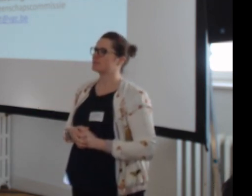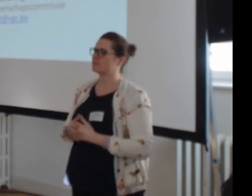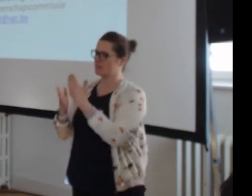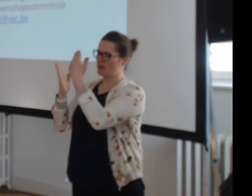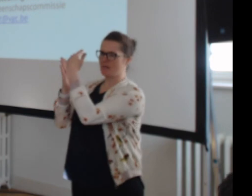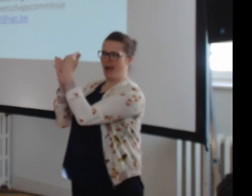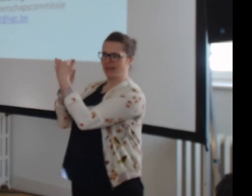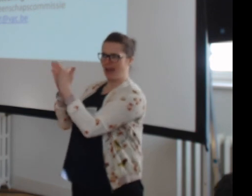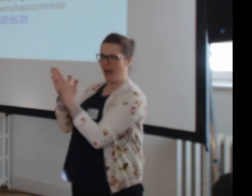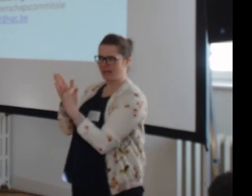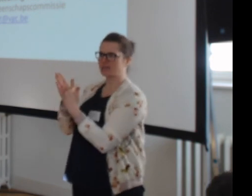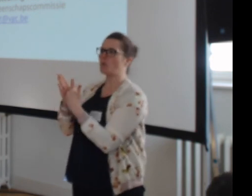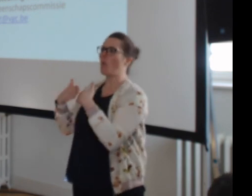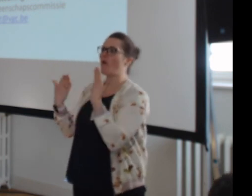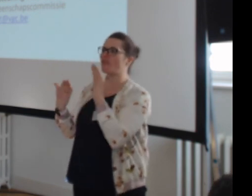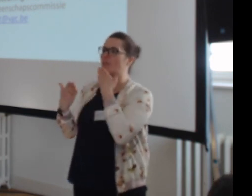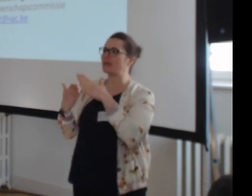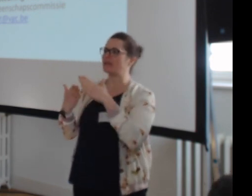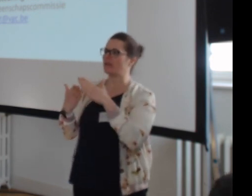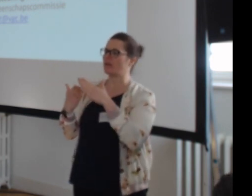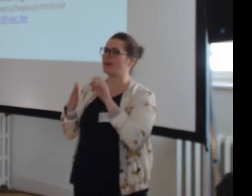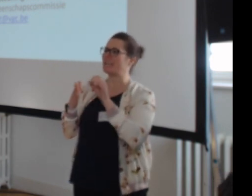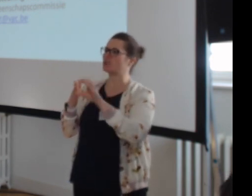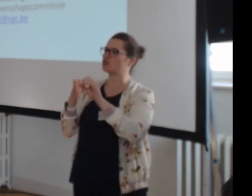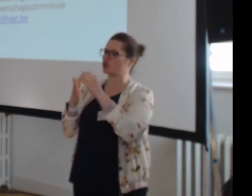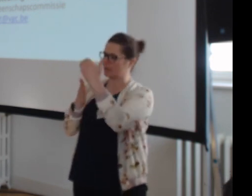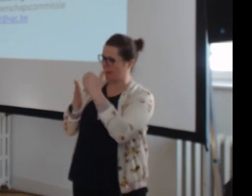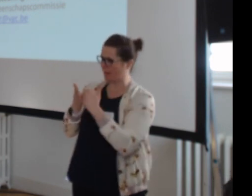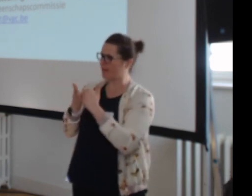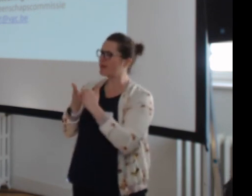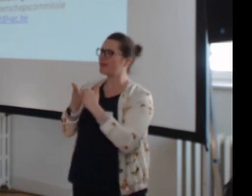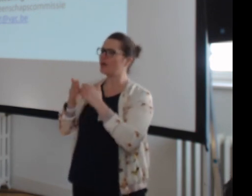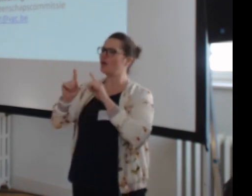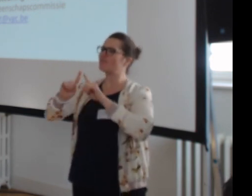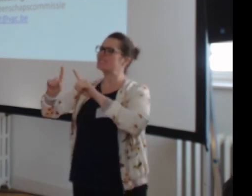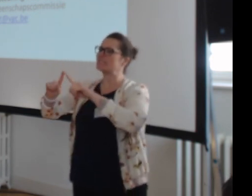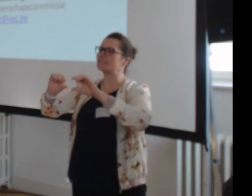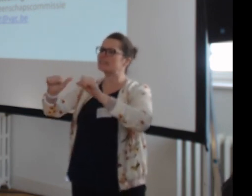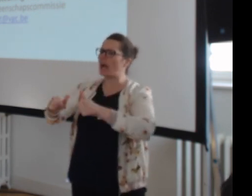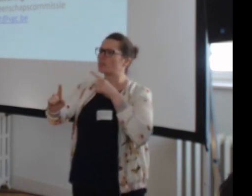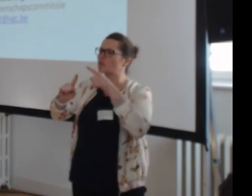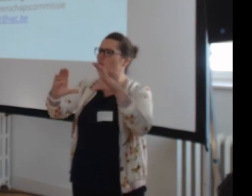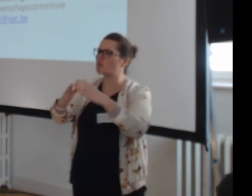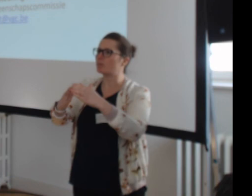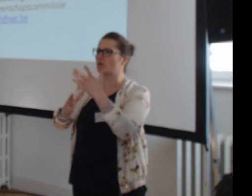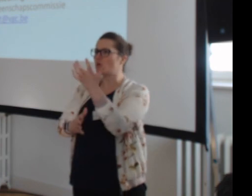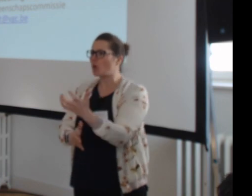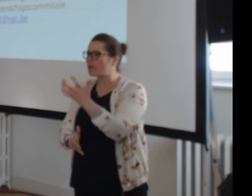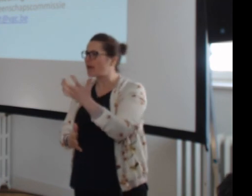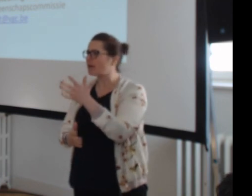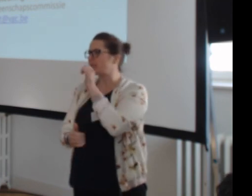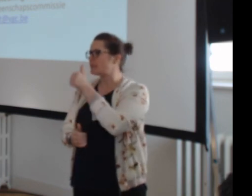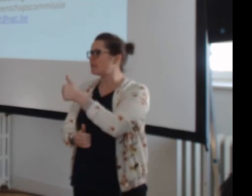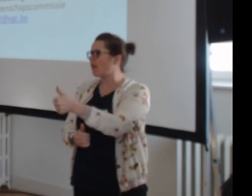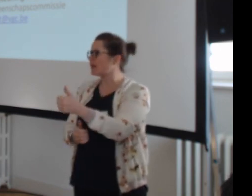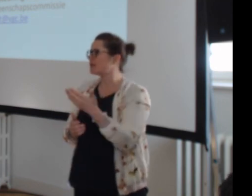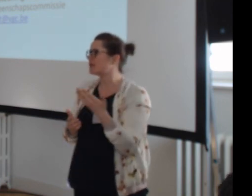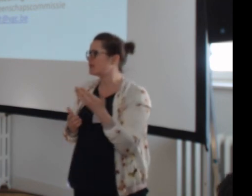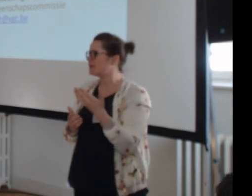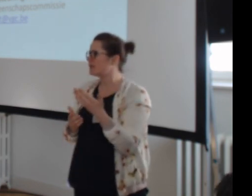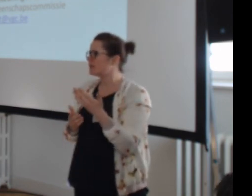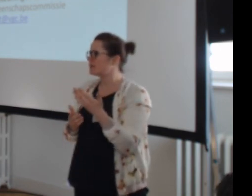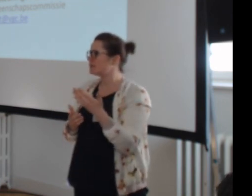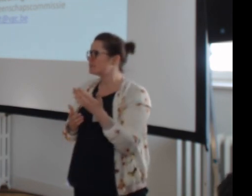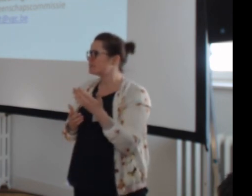Guidelines or better instruction booklets for library services to different types of target groups, very concrete, not too